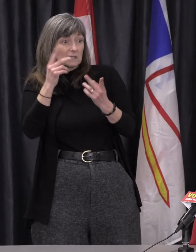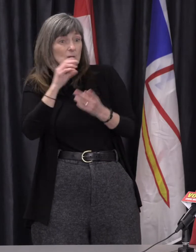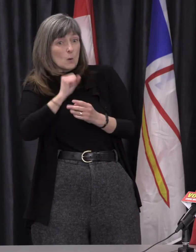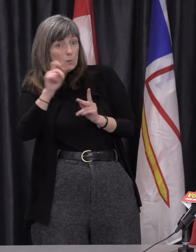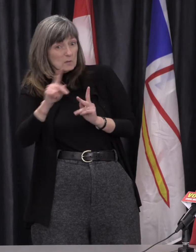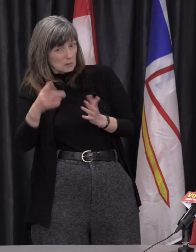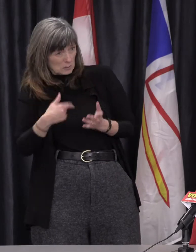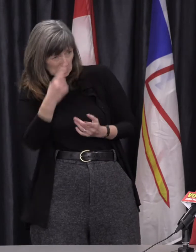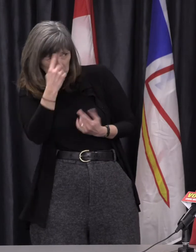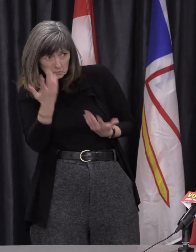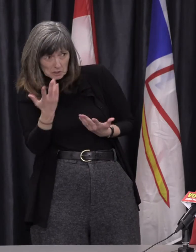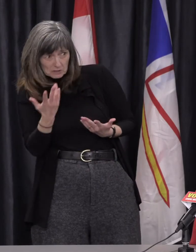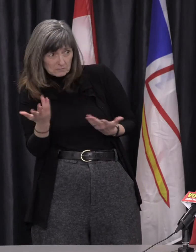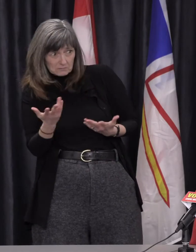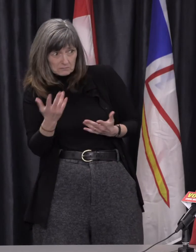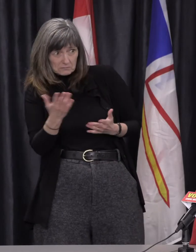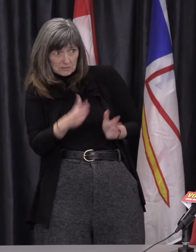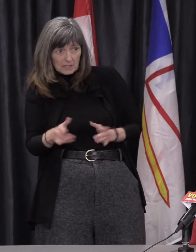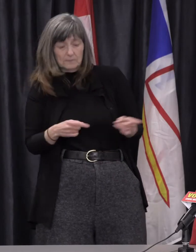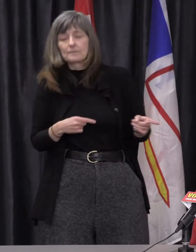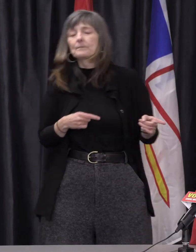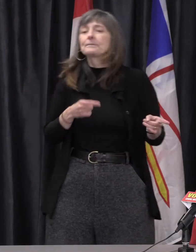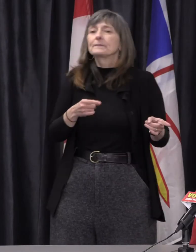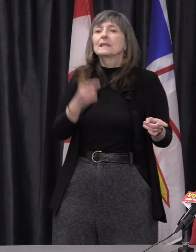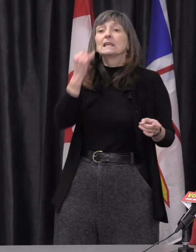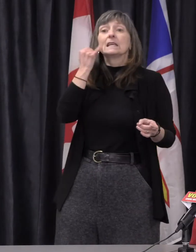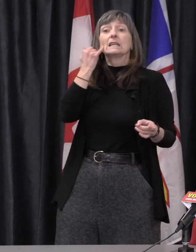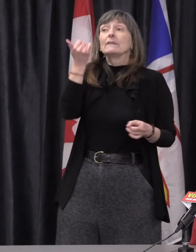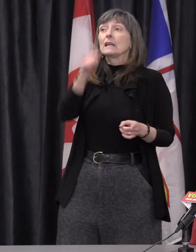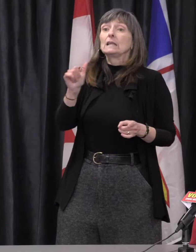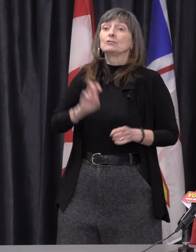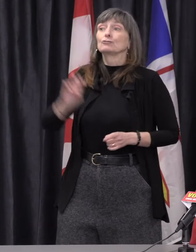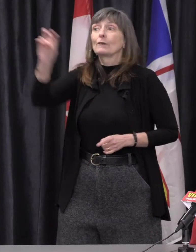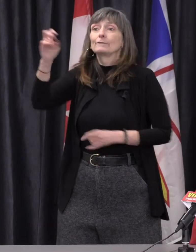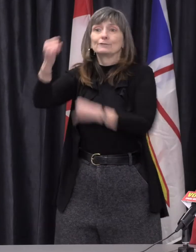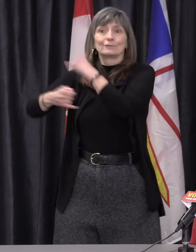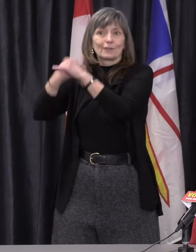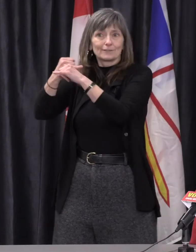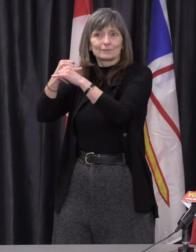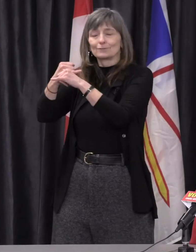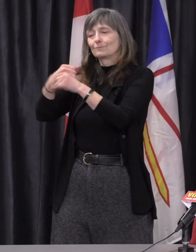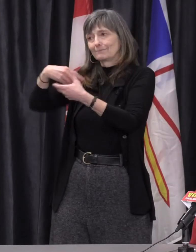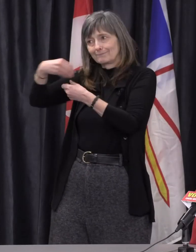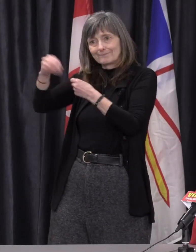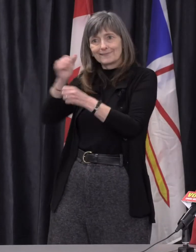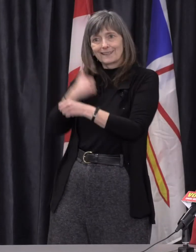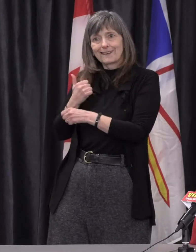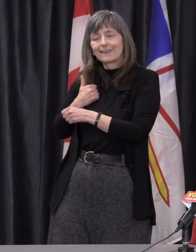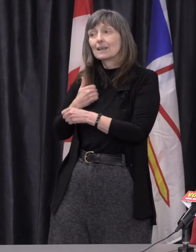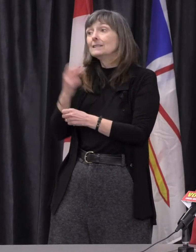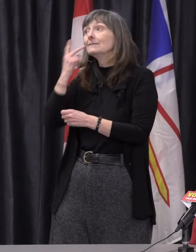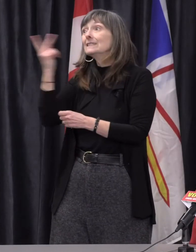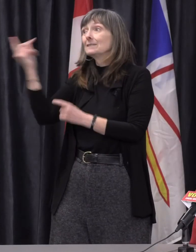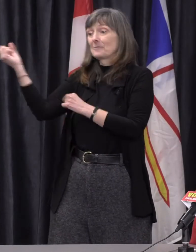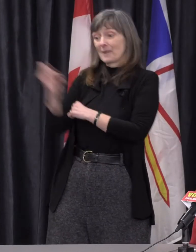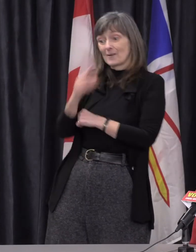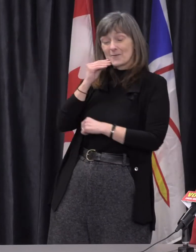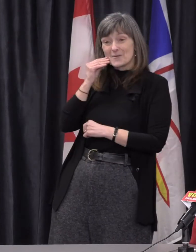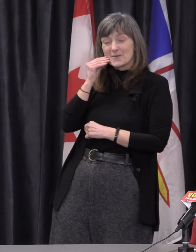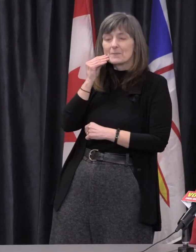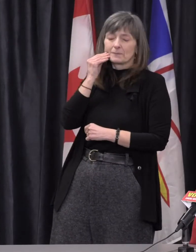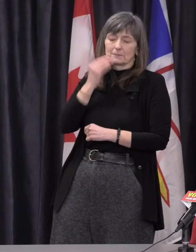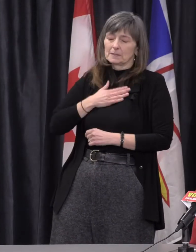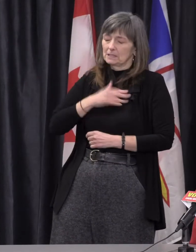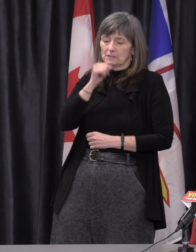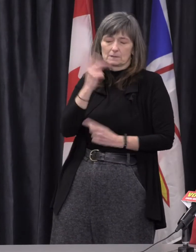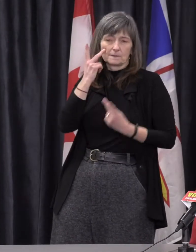now? So right now we're asking anyone who's come back from international travel to not visit long-term care facilities,